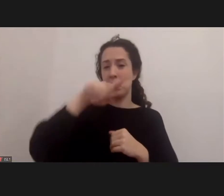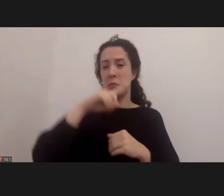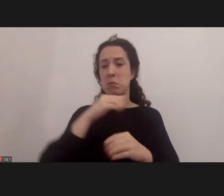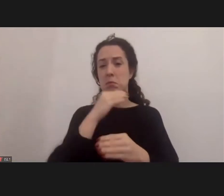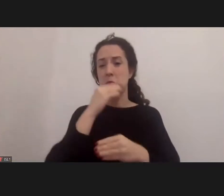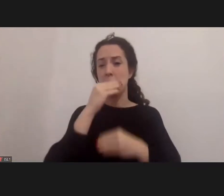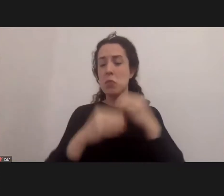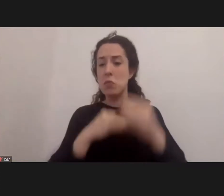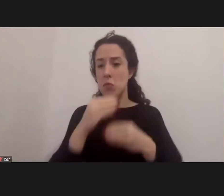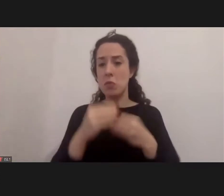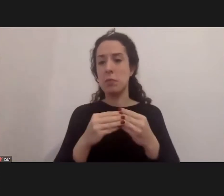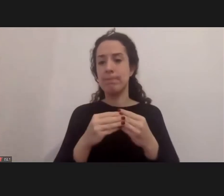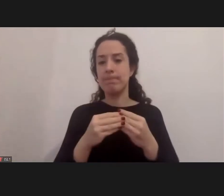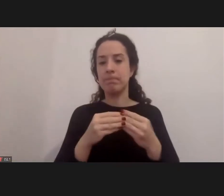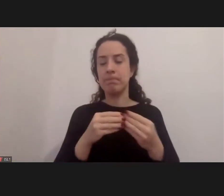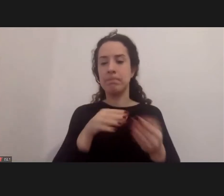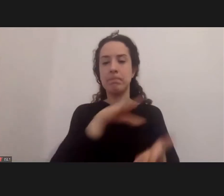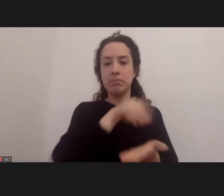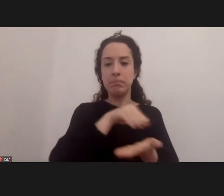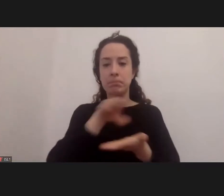knowledgeable to implement this